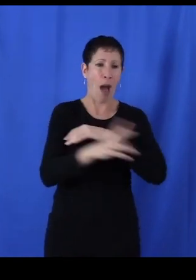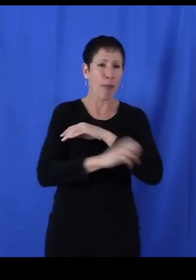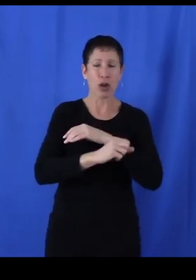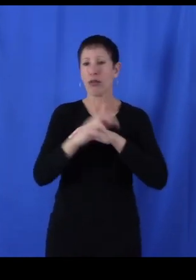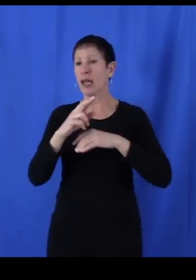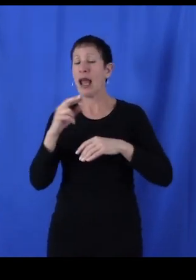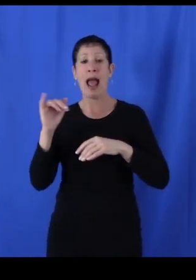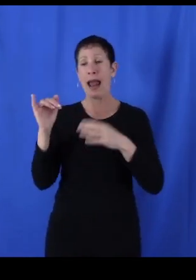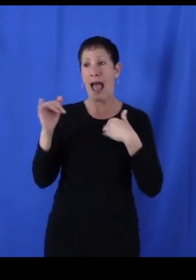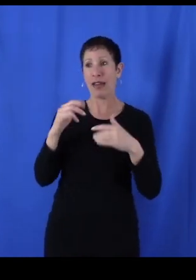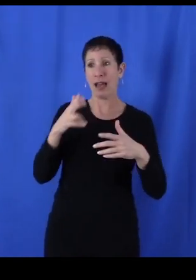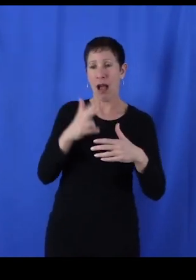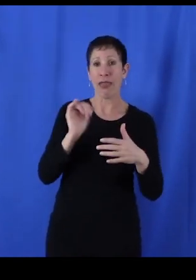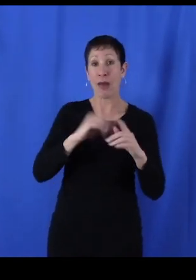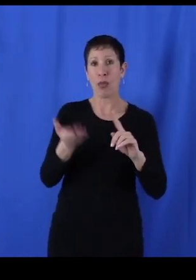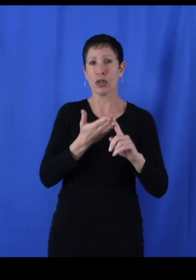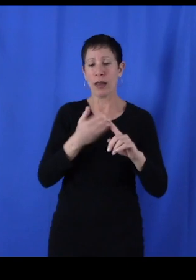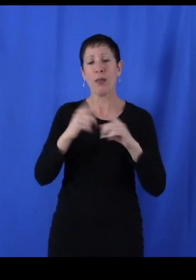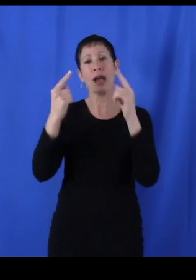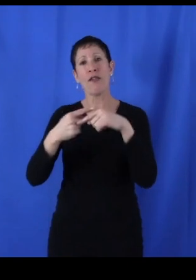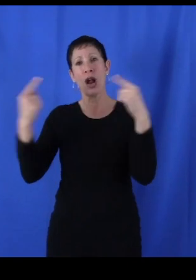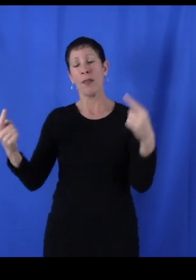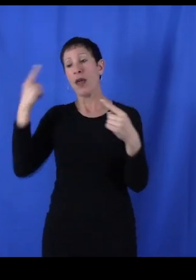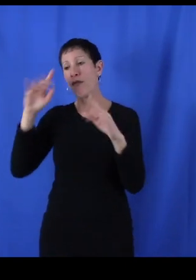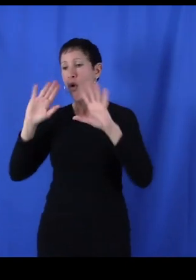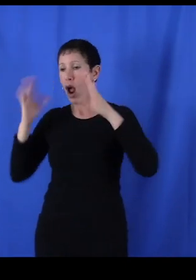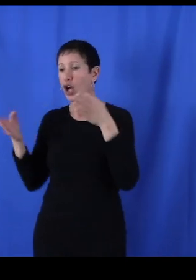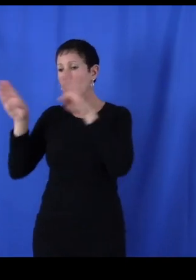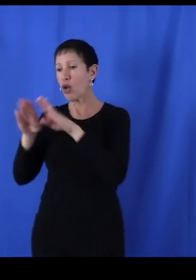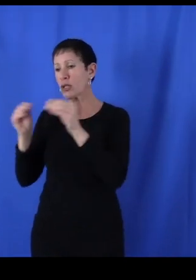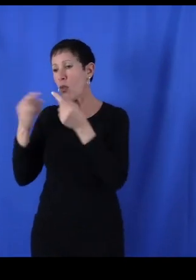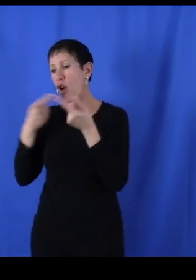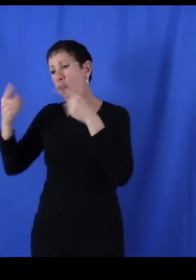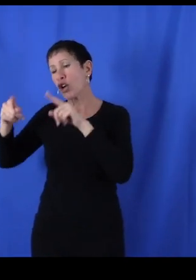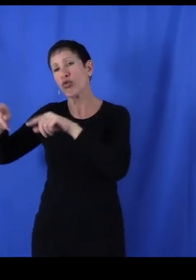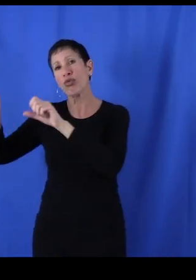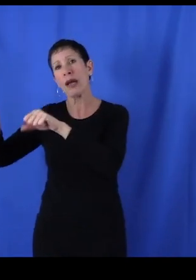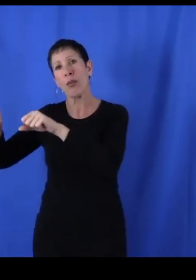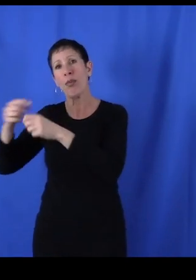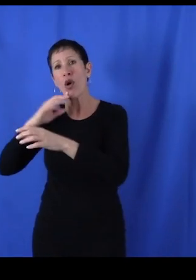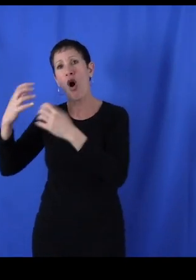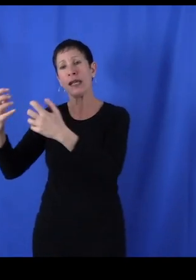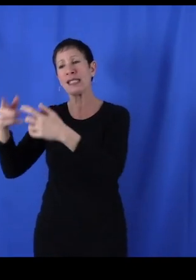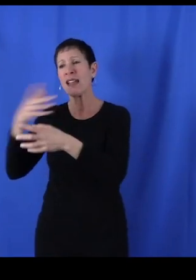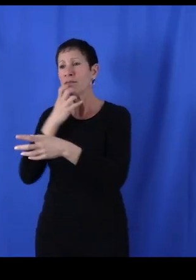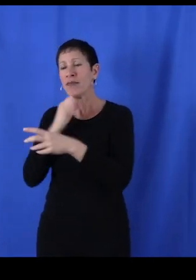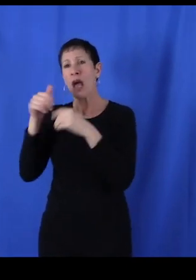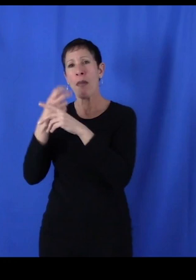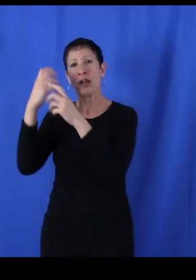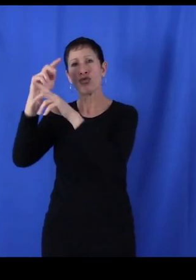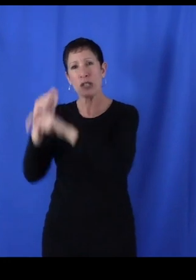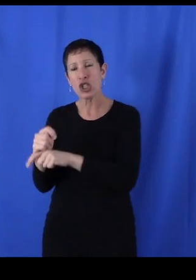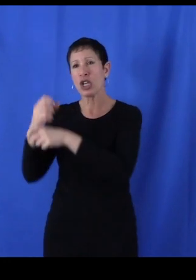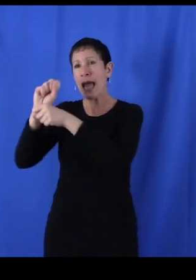of a gun is very persuasive. Conversely, for a closed and agreeable audience, these are people who care about